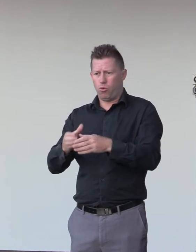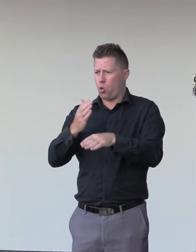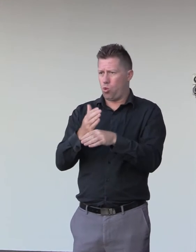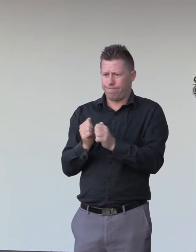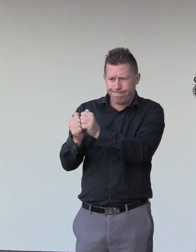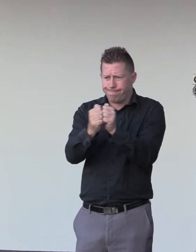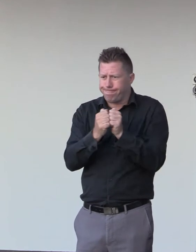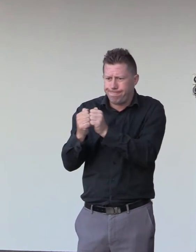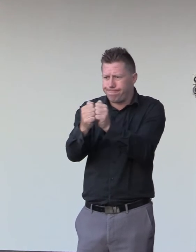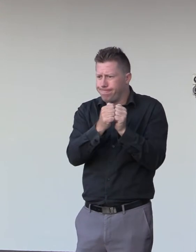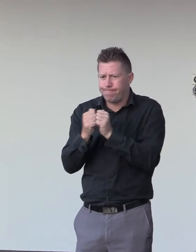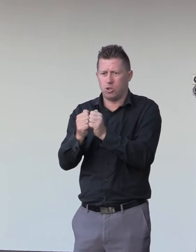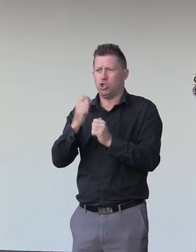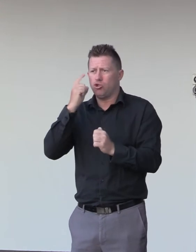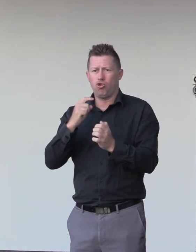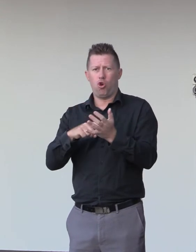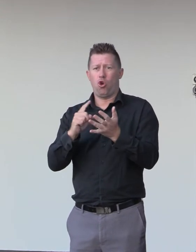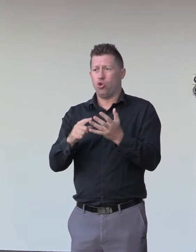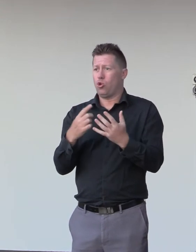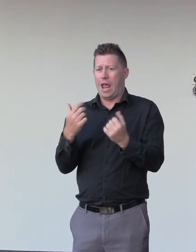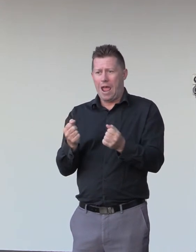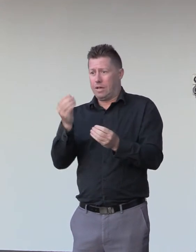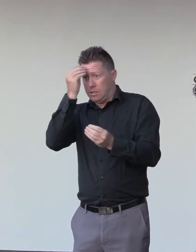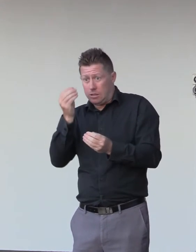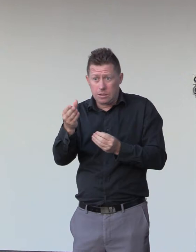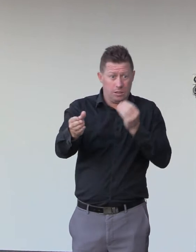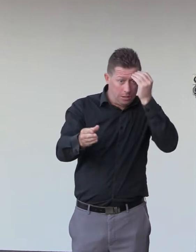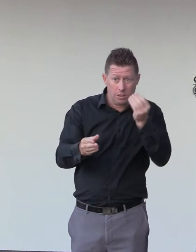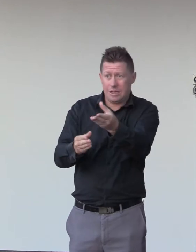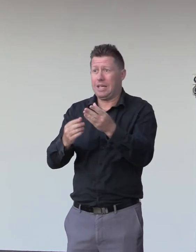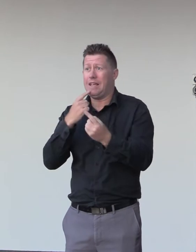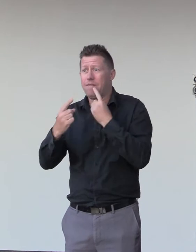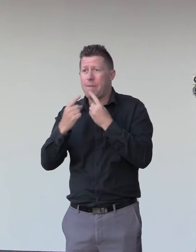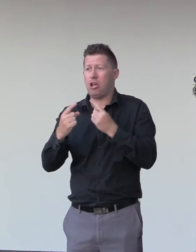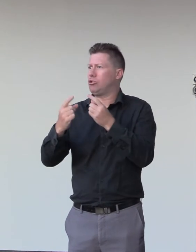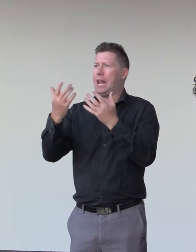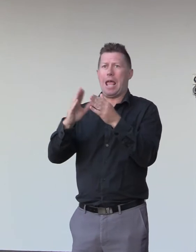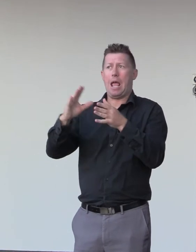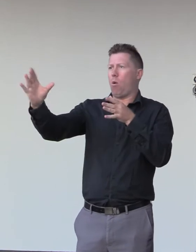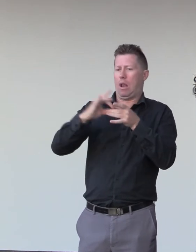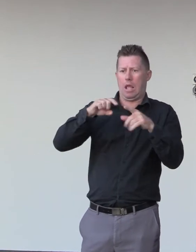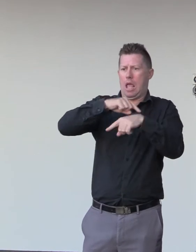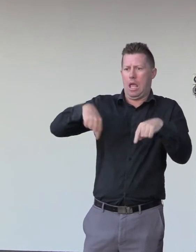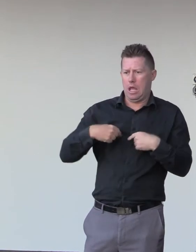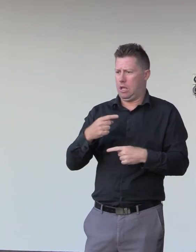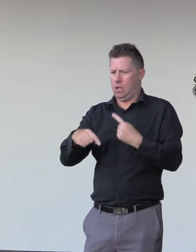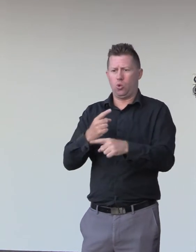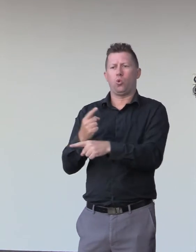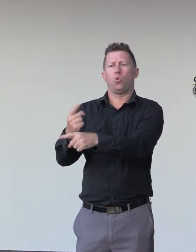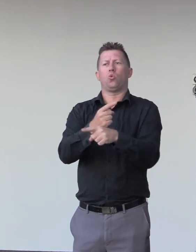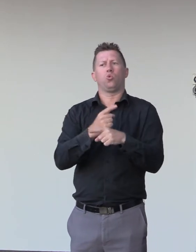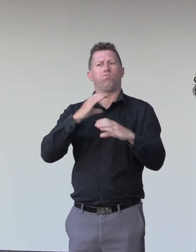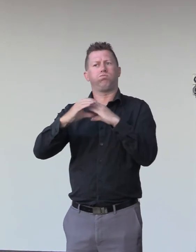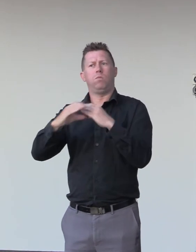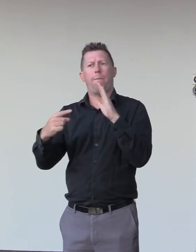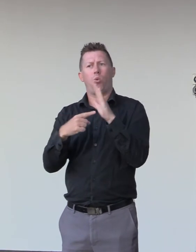with the councils to consolidate information and link councils into the state recovery programs. I'd just like to